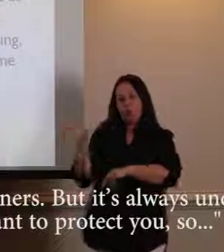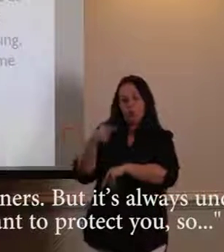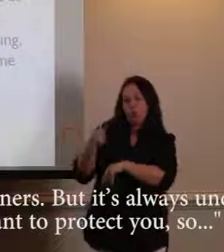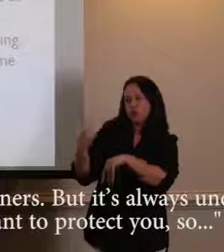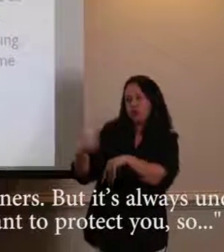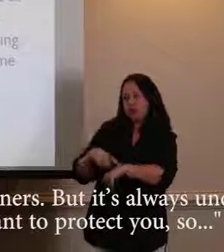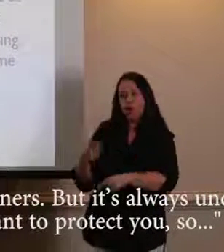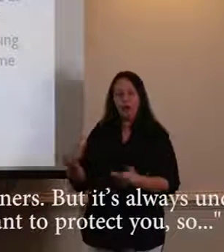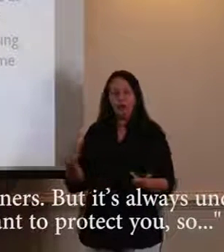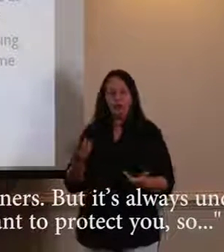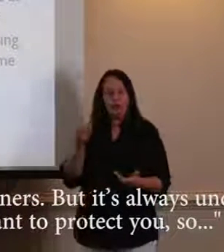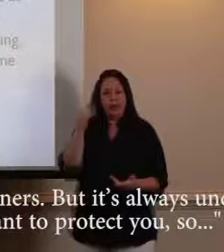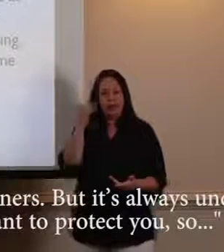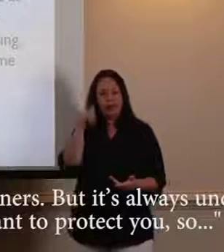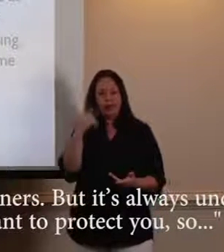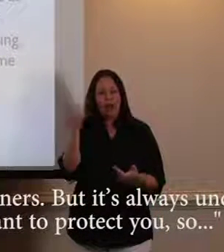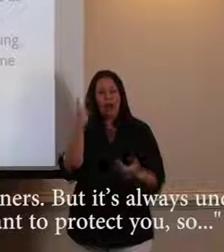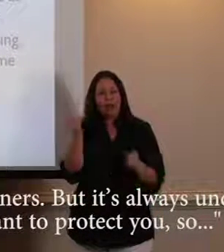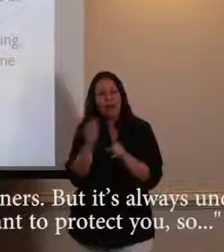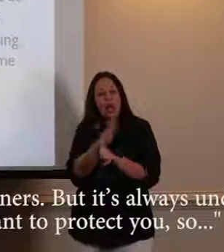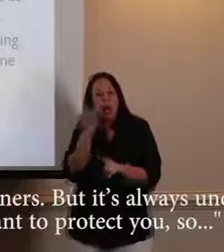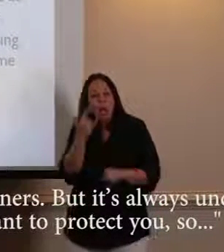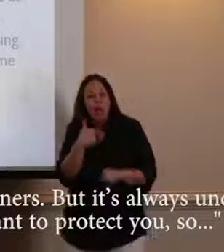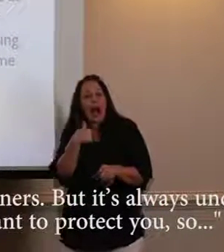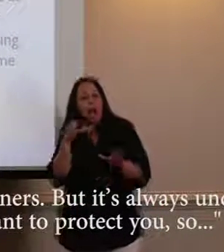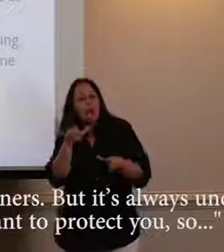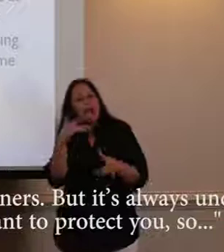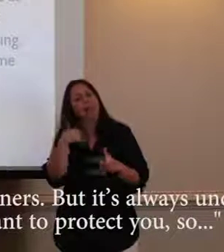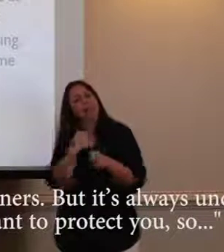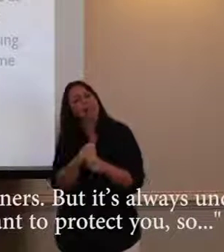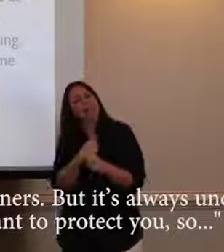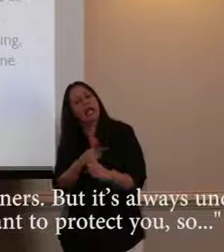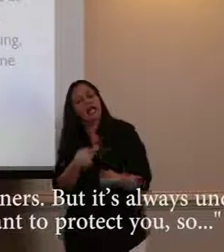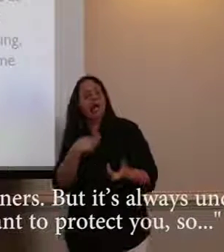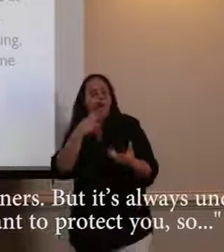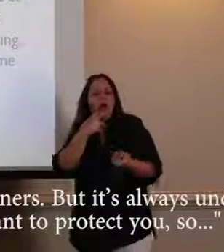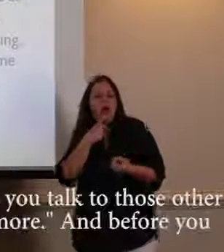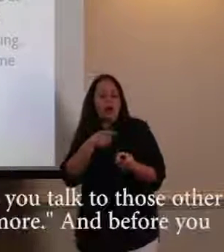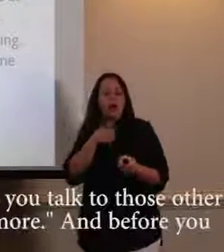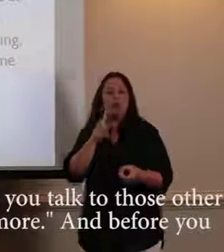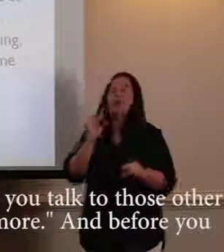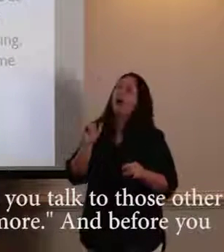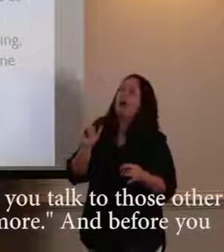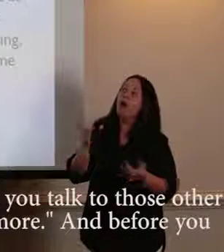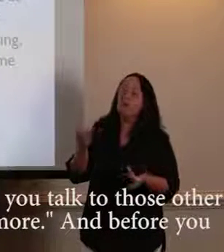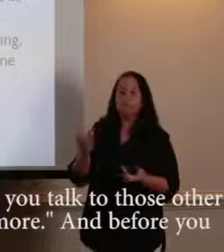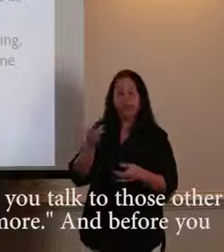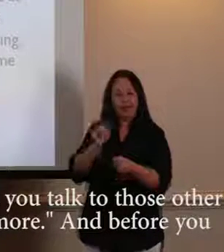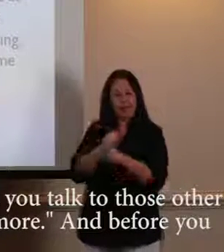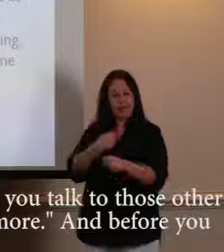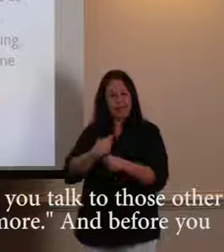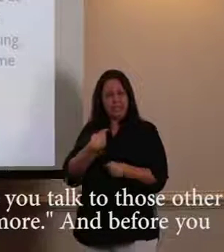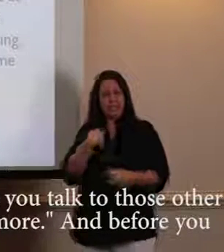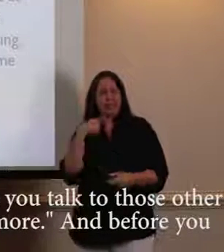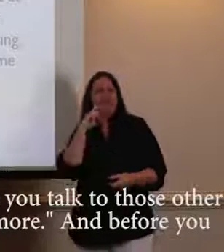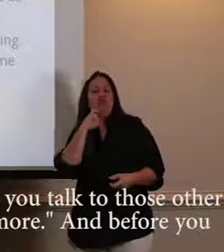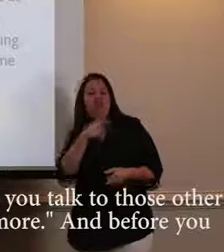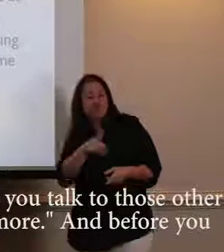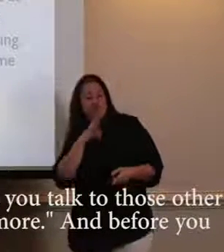it's always under the guise of like, oh, but I want to protect you, right? So it makes me so jealous when you talk to those other guys. Don't